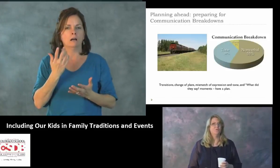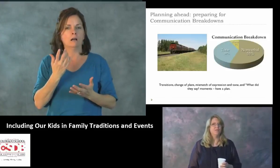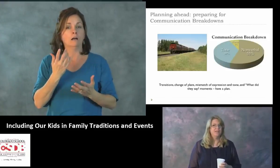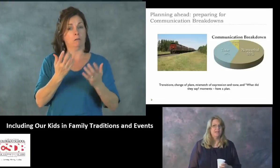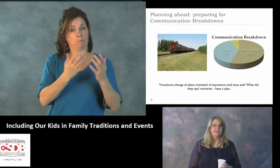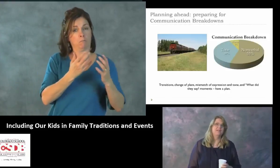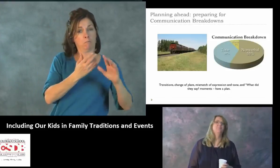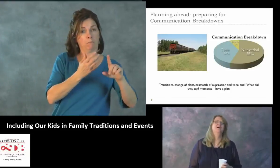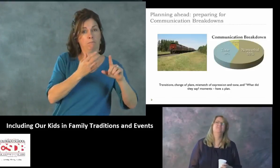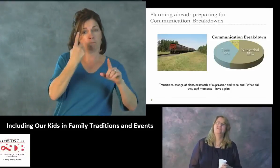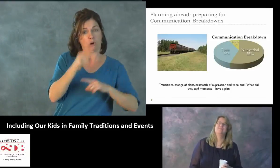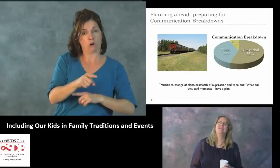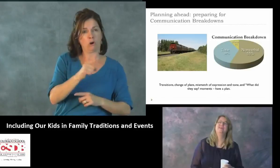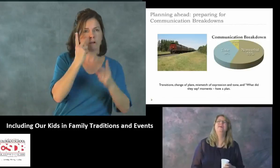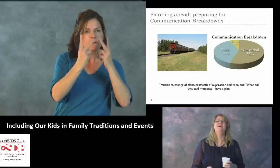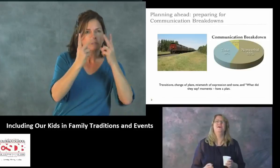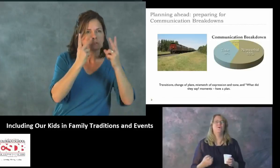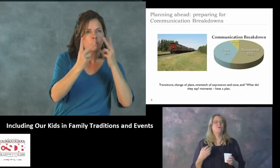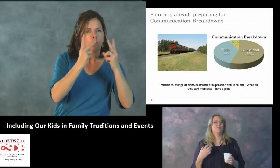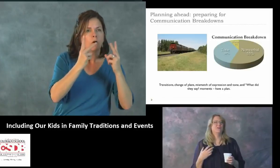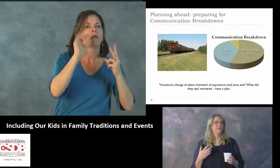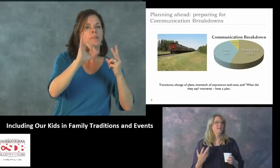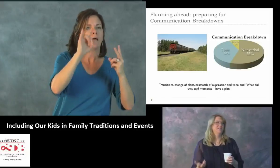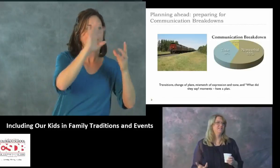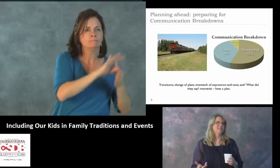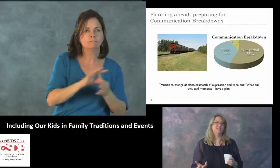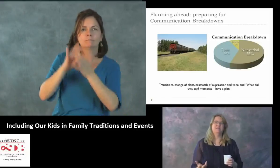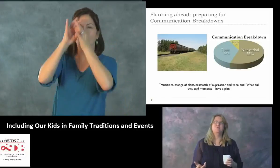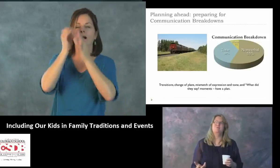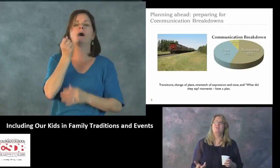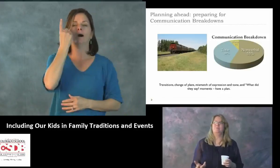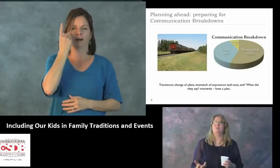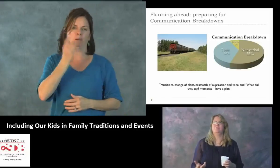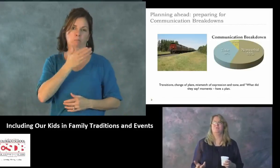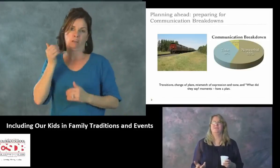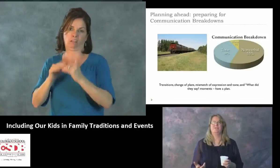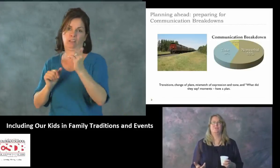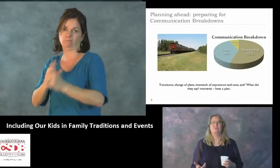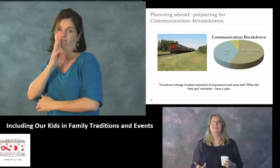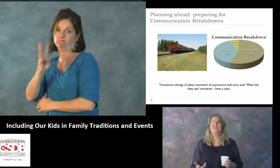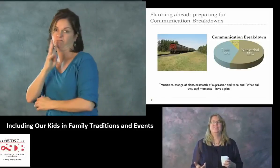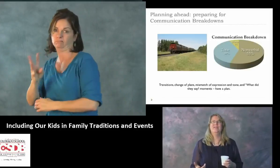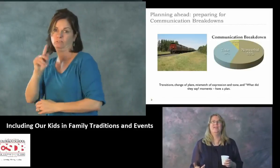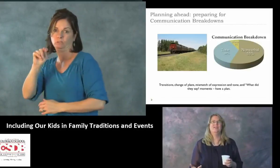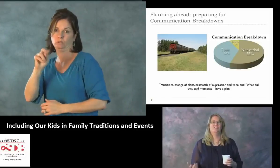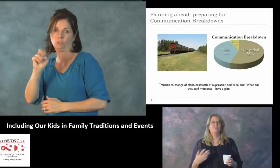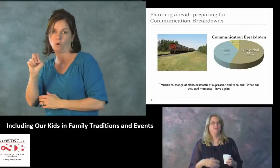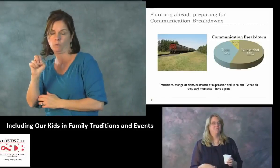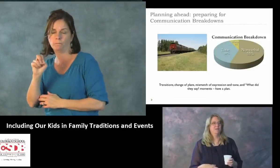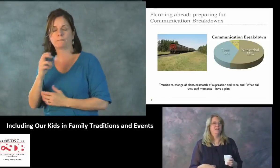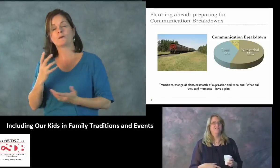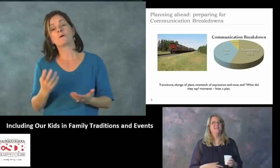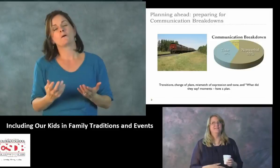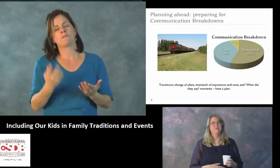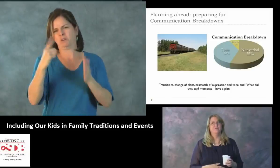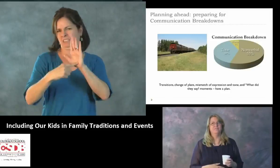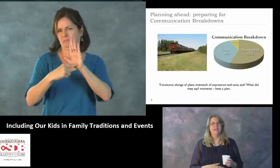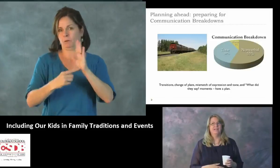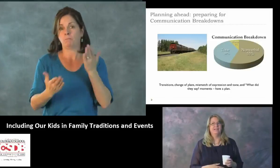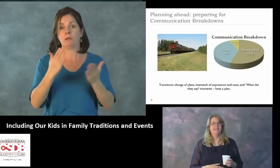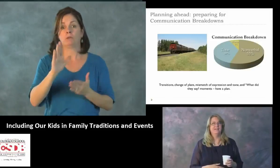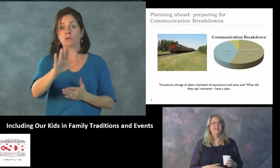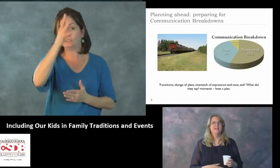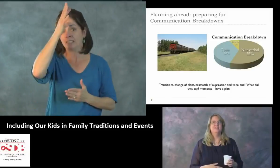passionately agreeing about something or discussing a movie we both really enjoyed, and she'll come along and think that